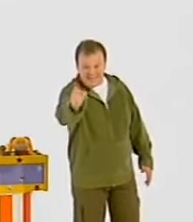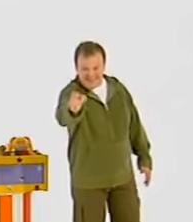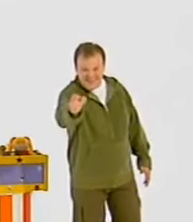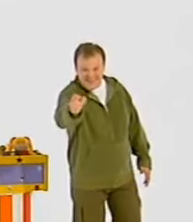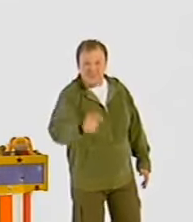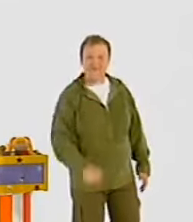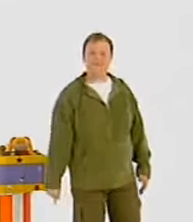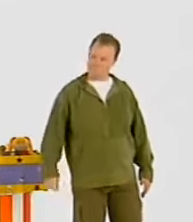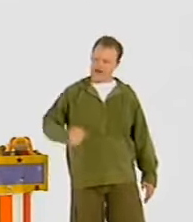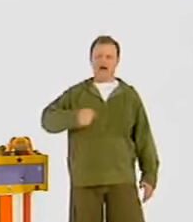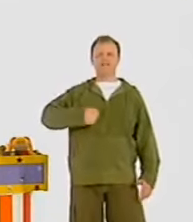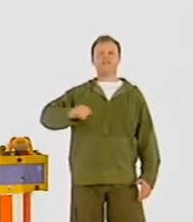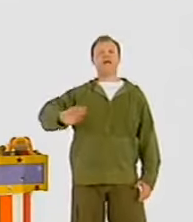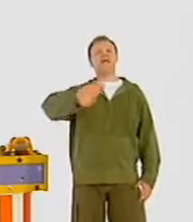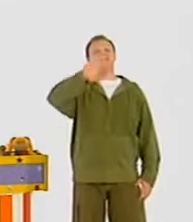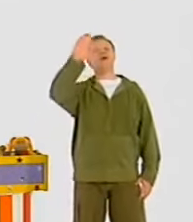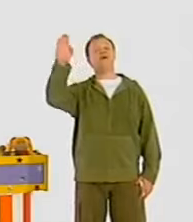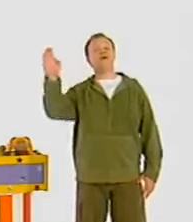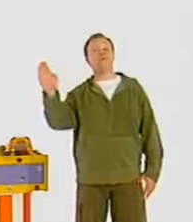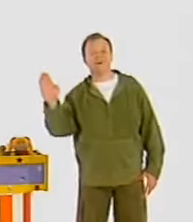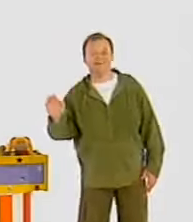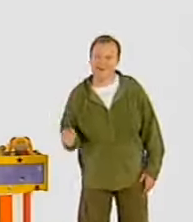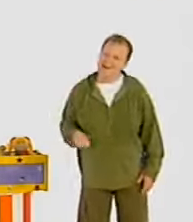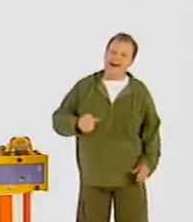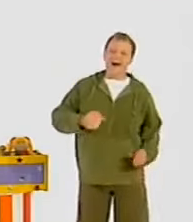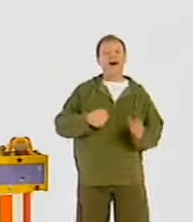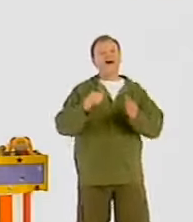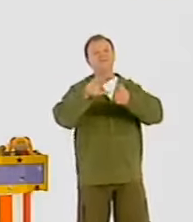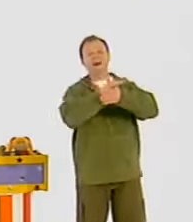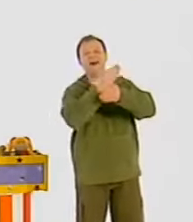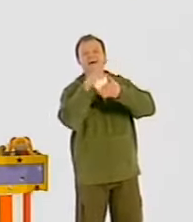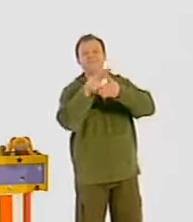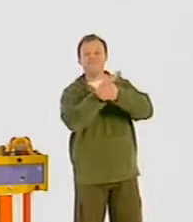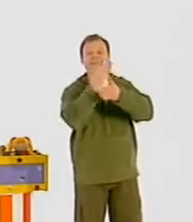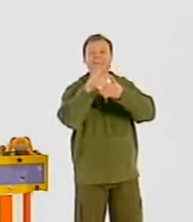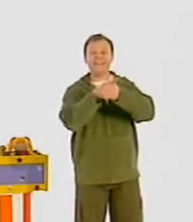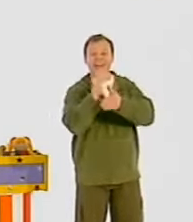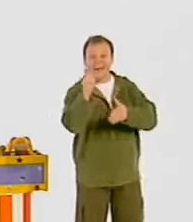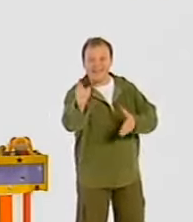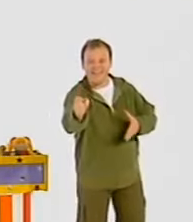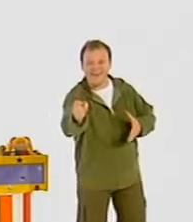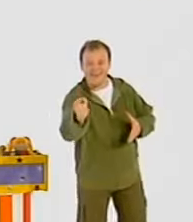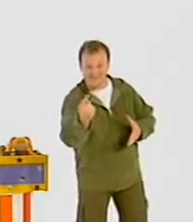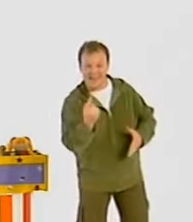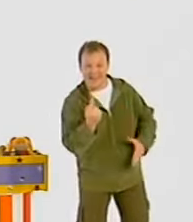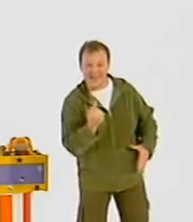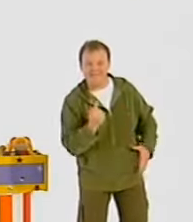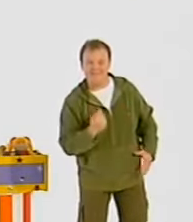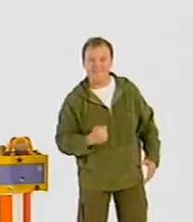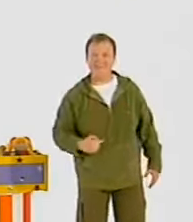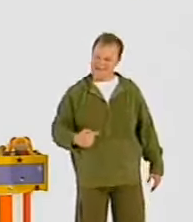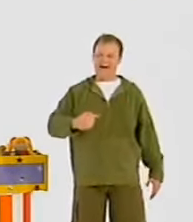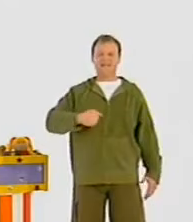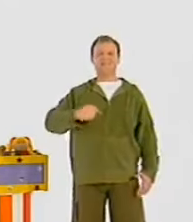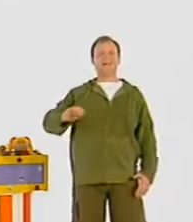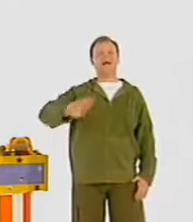you. I say hello, I'm happy that you came. I say